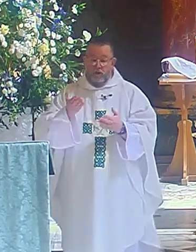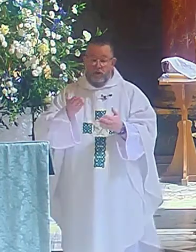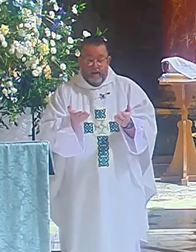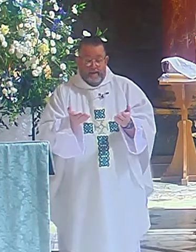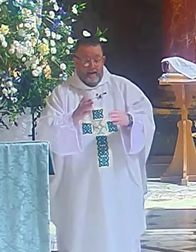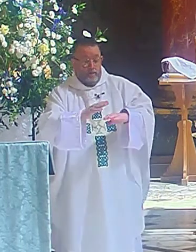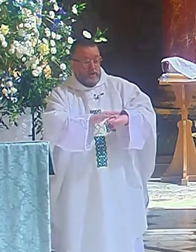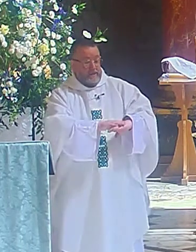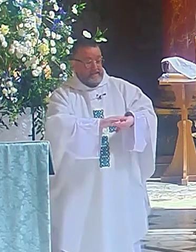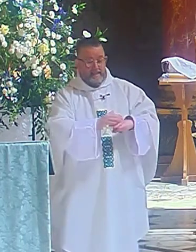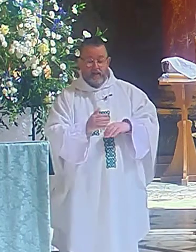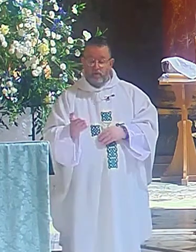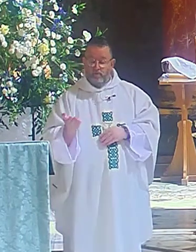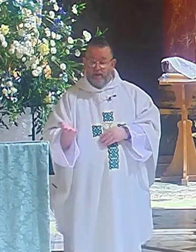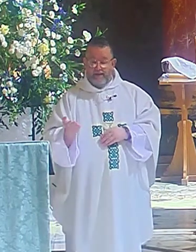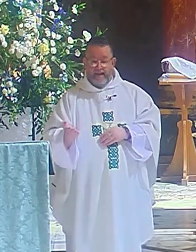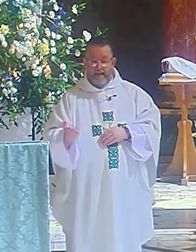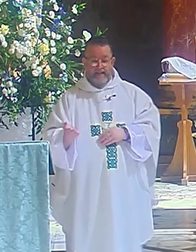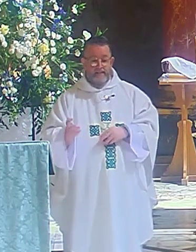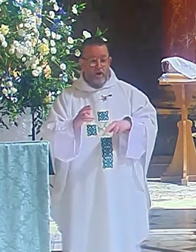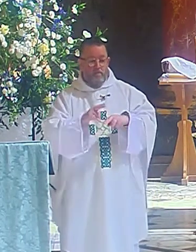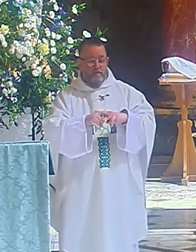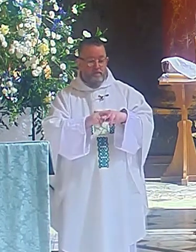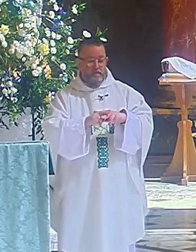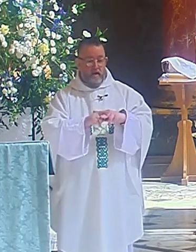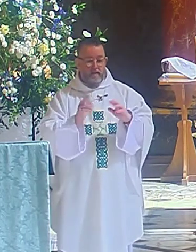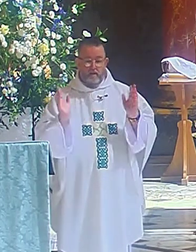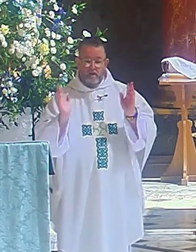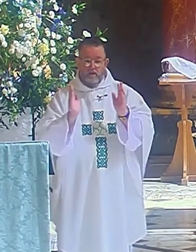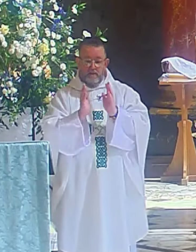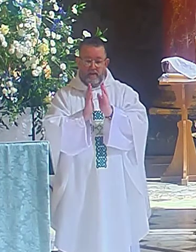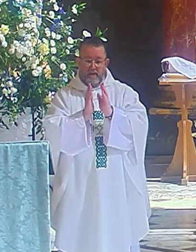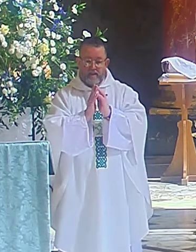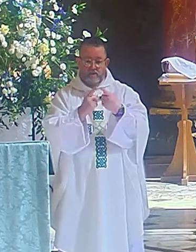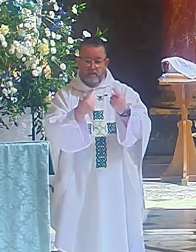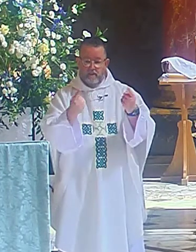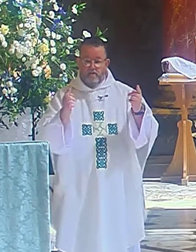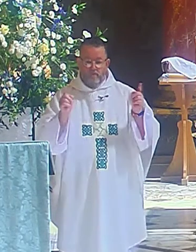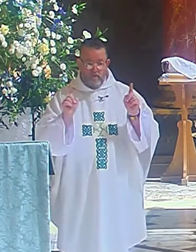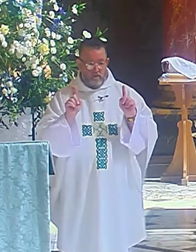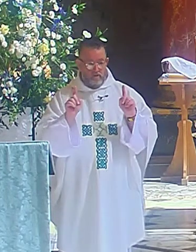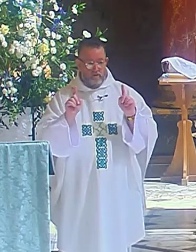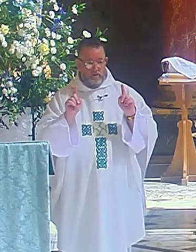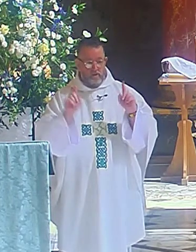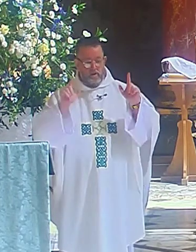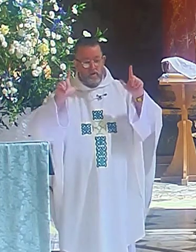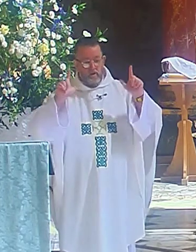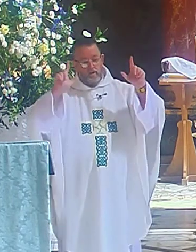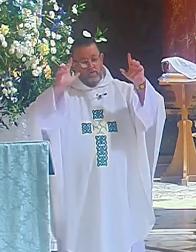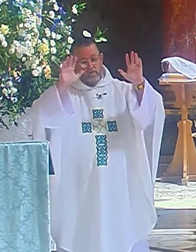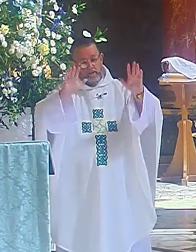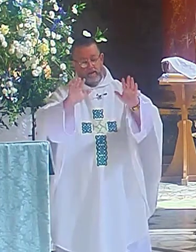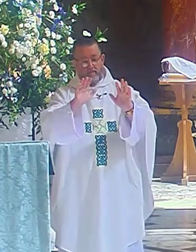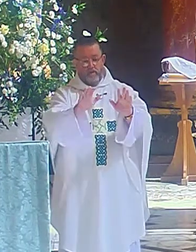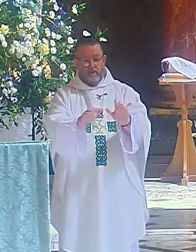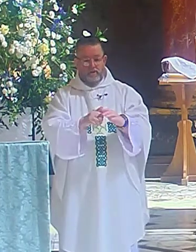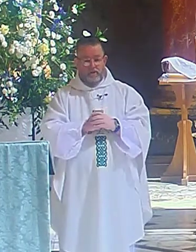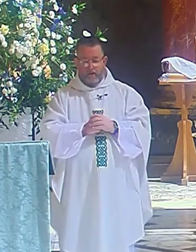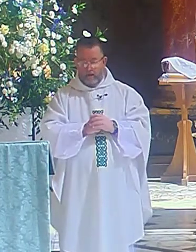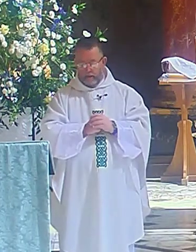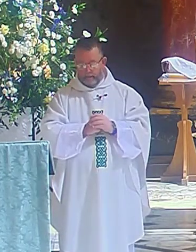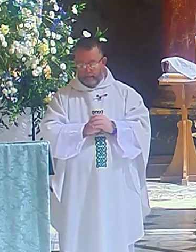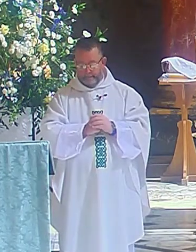You are now seated at the right hand of the Father to intercede for us. Lord, have